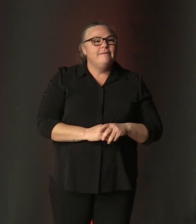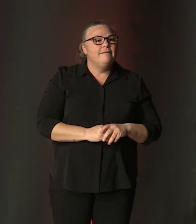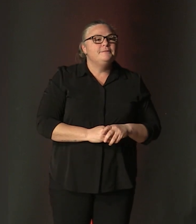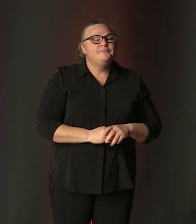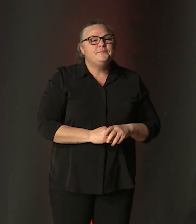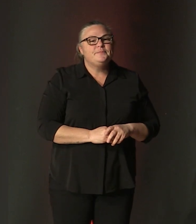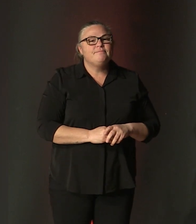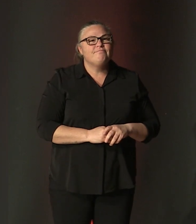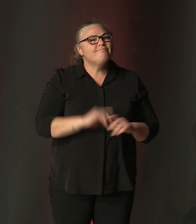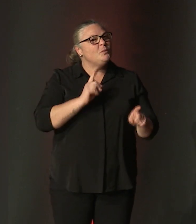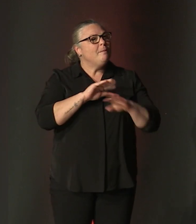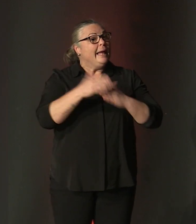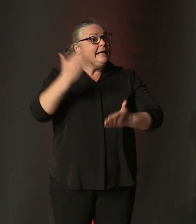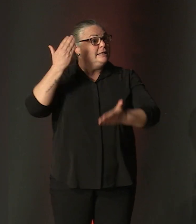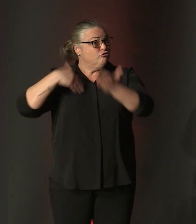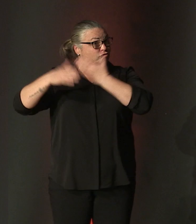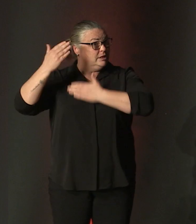What about history genre?